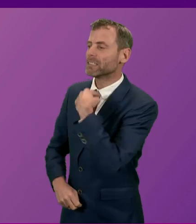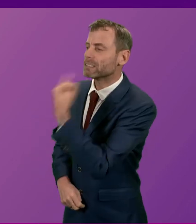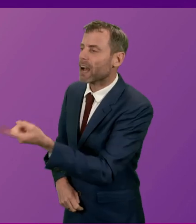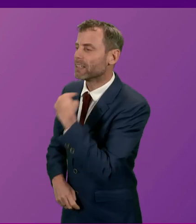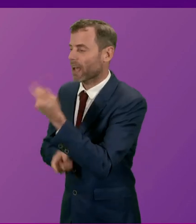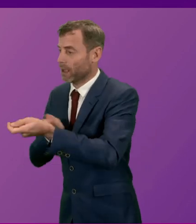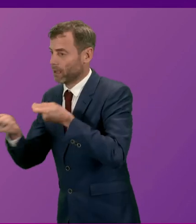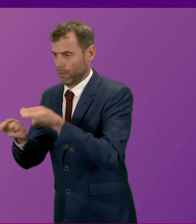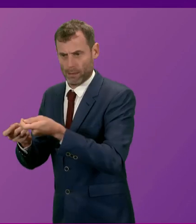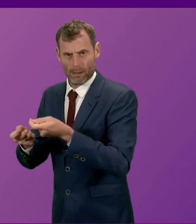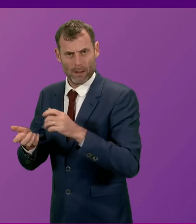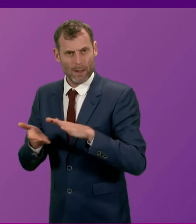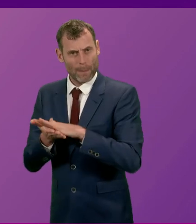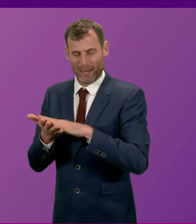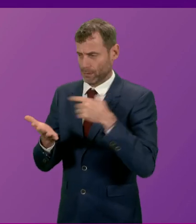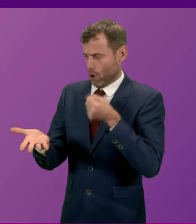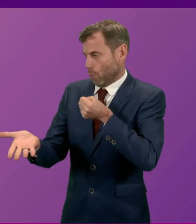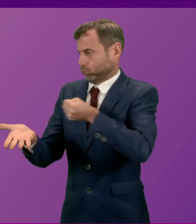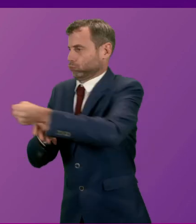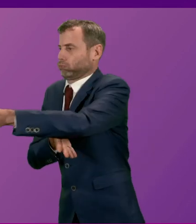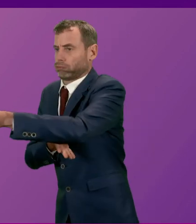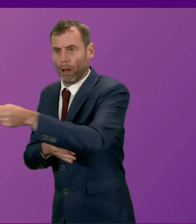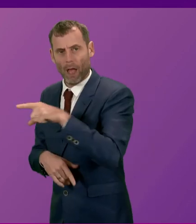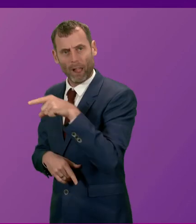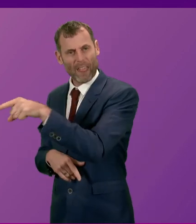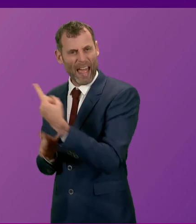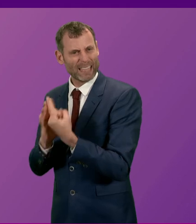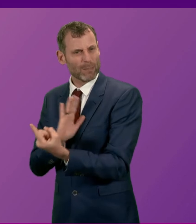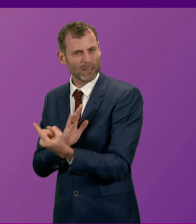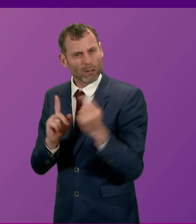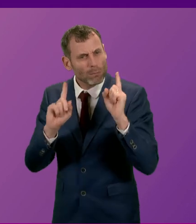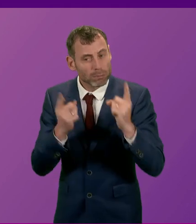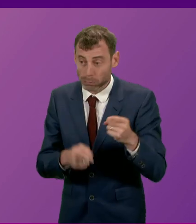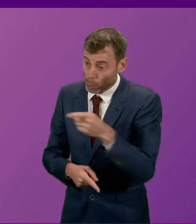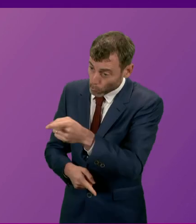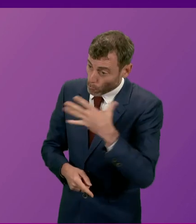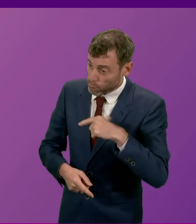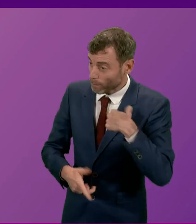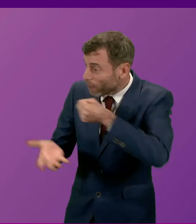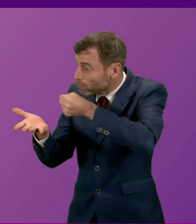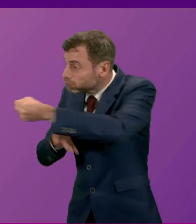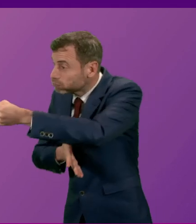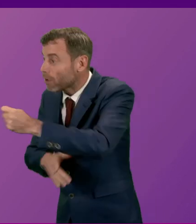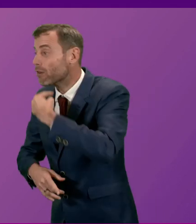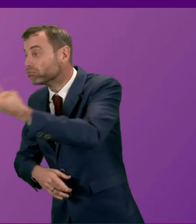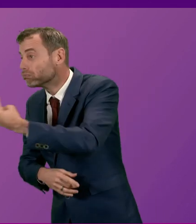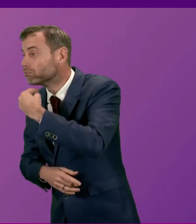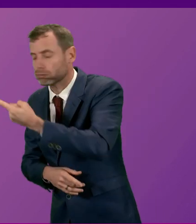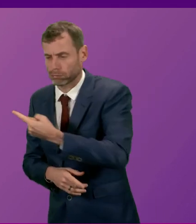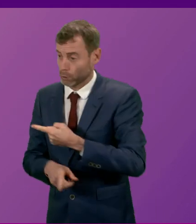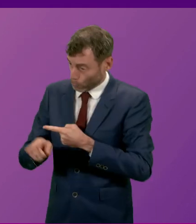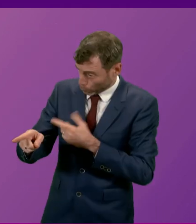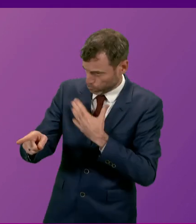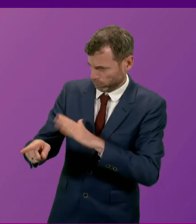fundamentally compromising the independence of the judiciary. Now, that might be what Mr. Finlay wants to do, but it's certainly not what this First Minister is going